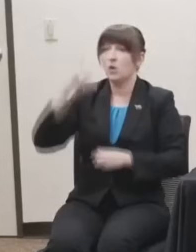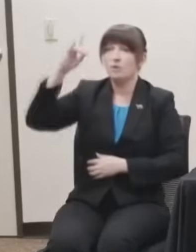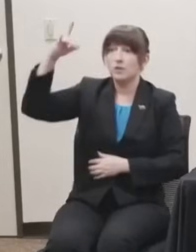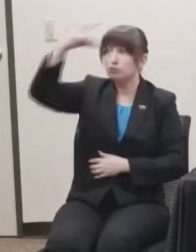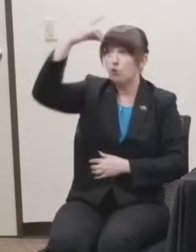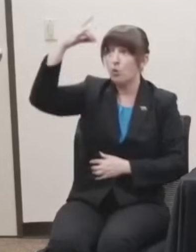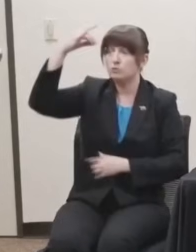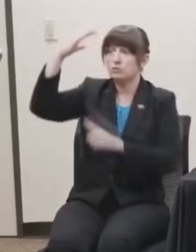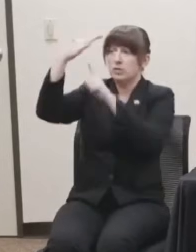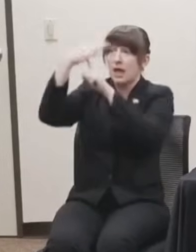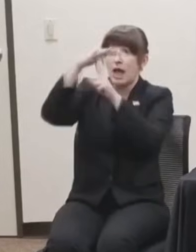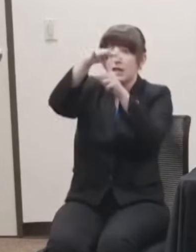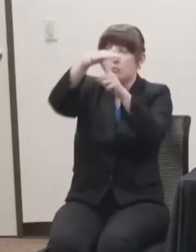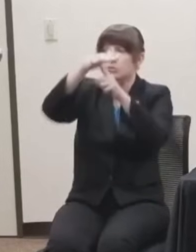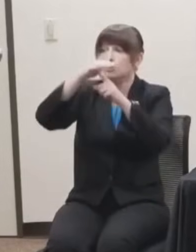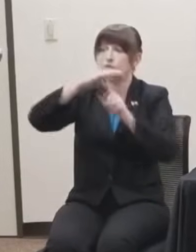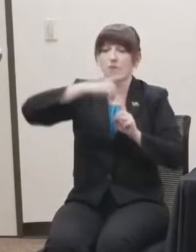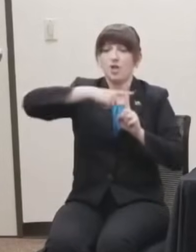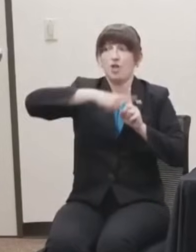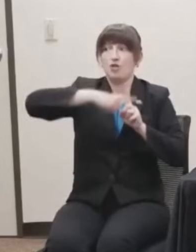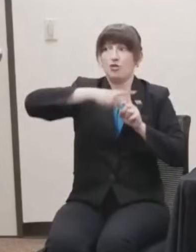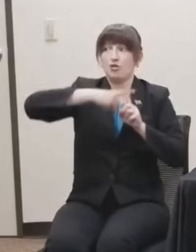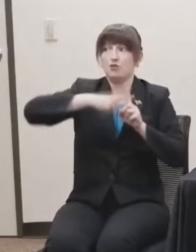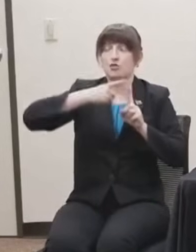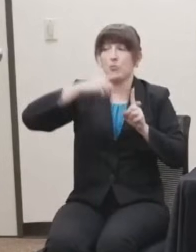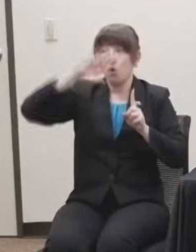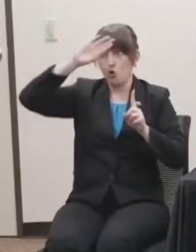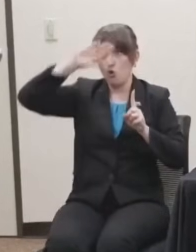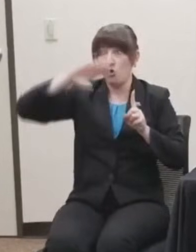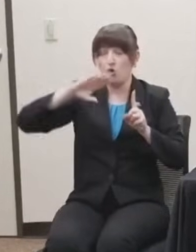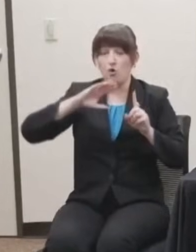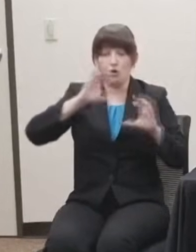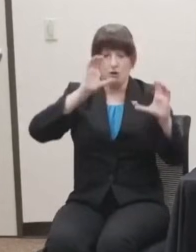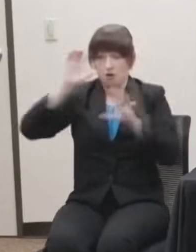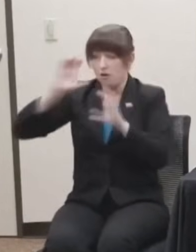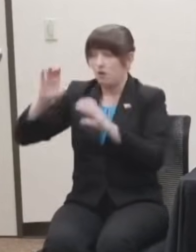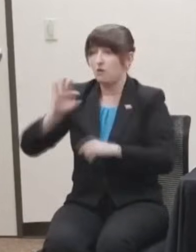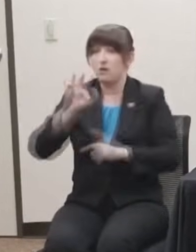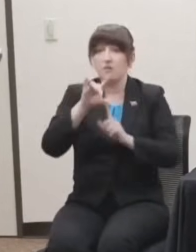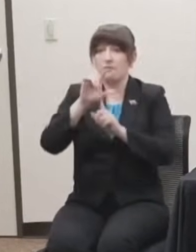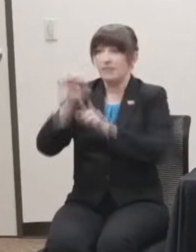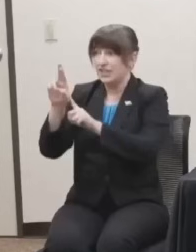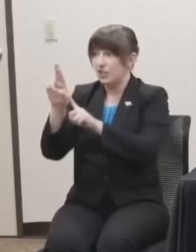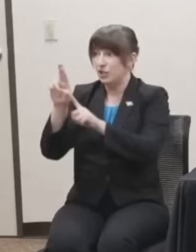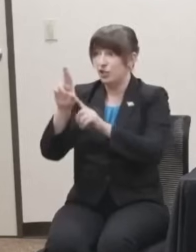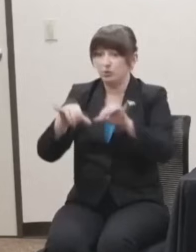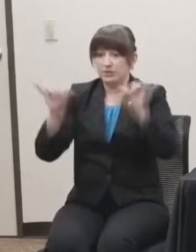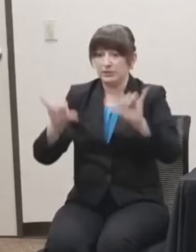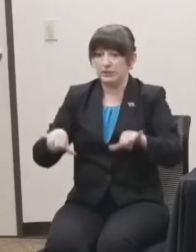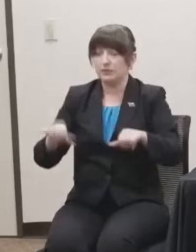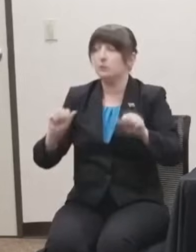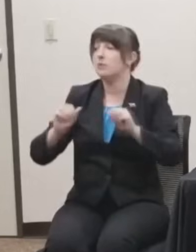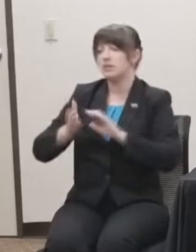thermal and night vision and FLIR where they can search at night. Our special operations groups have that.